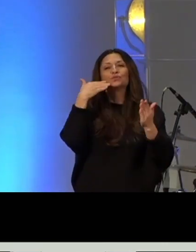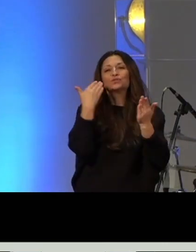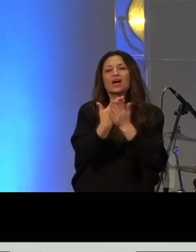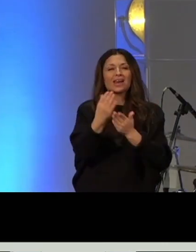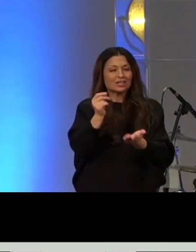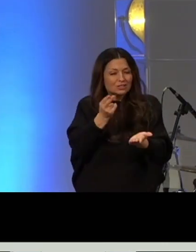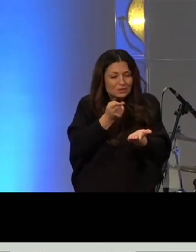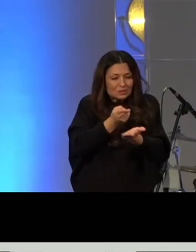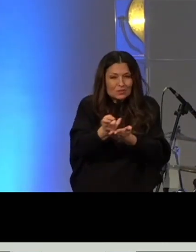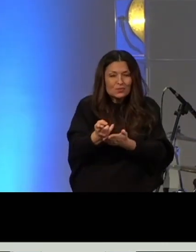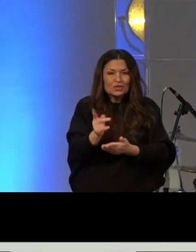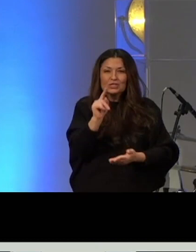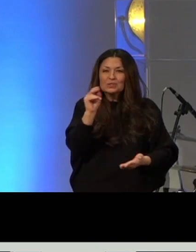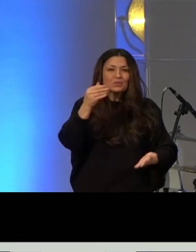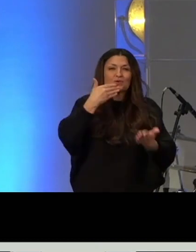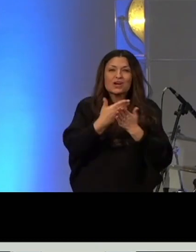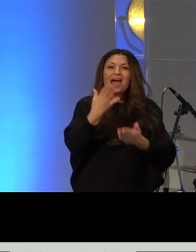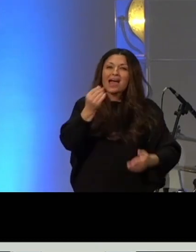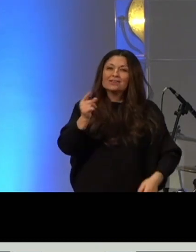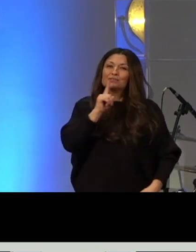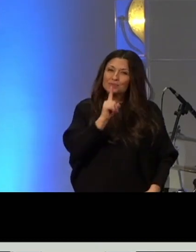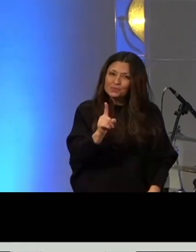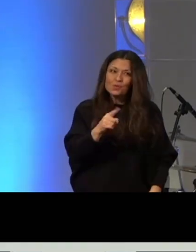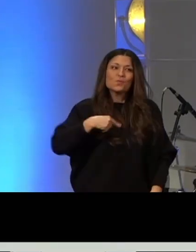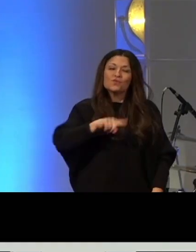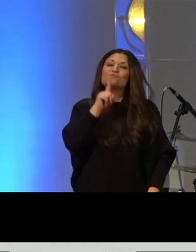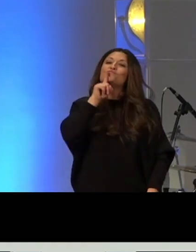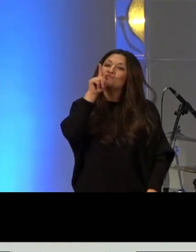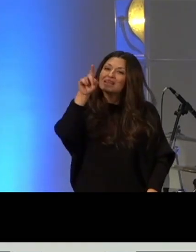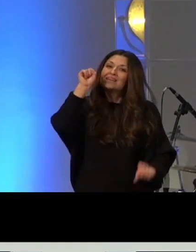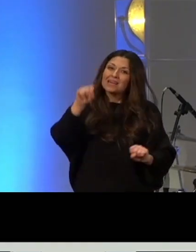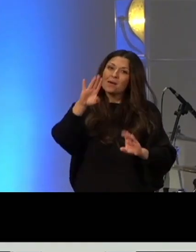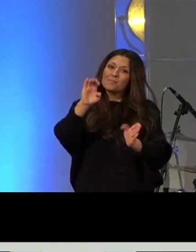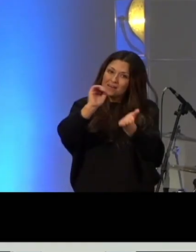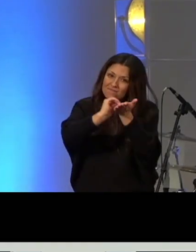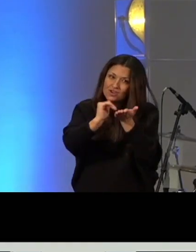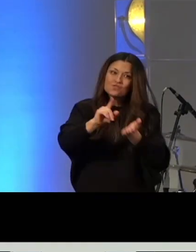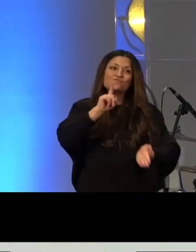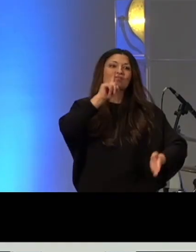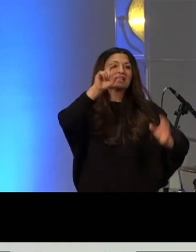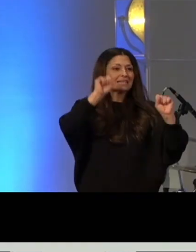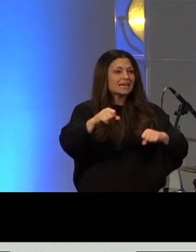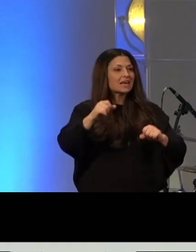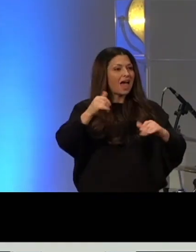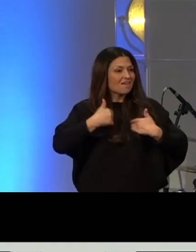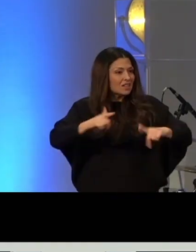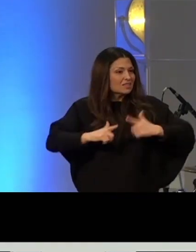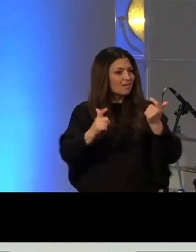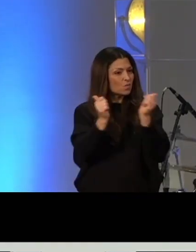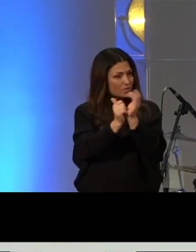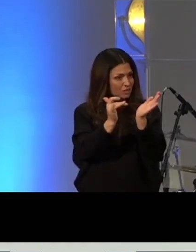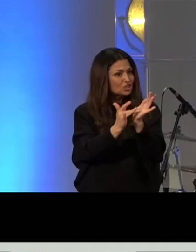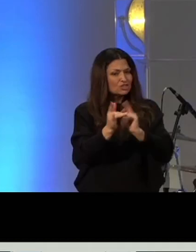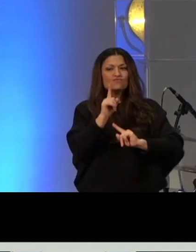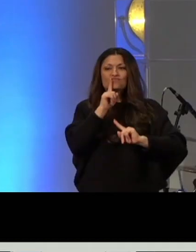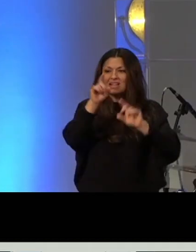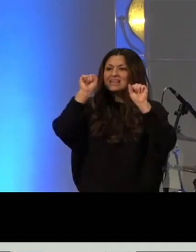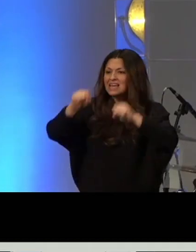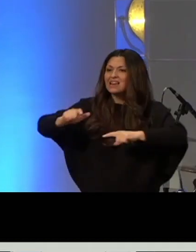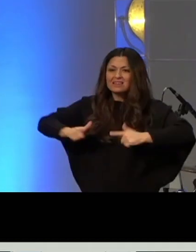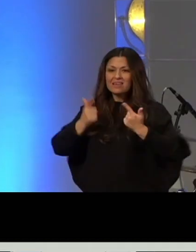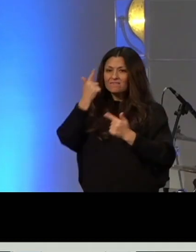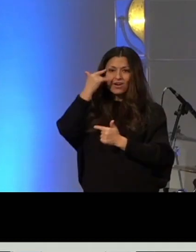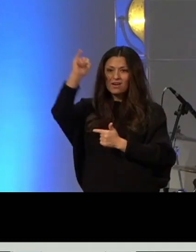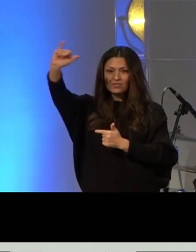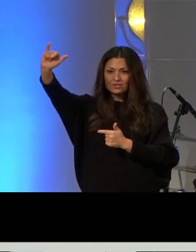too good and true. We really can be forgiven. We really can do life with Jesus. We really can live